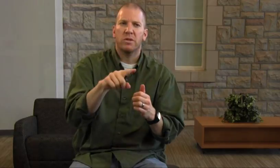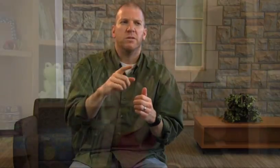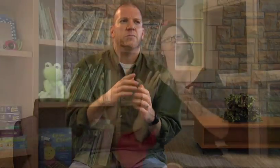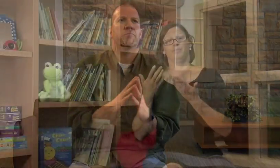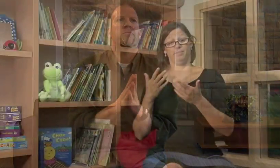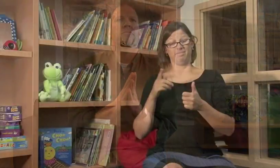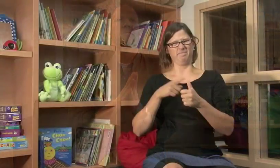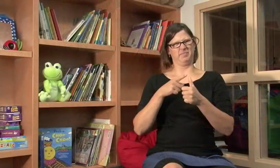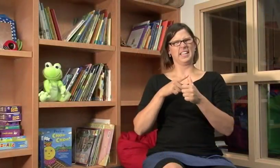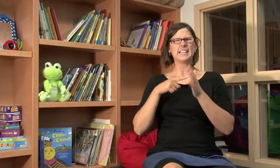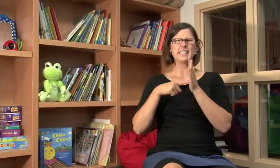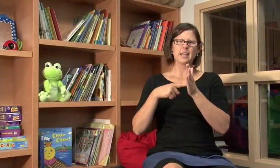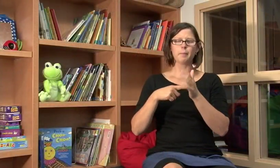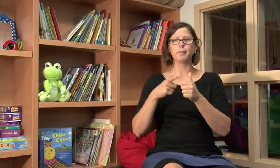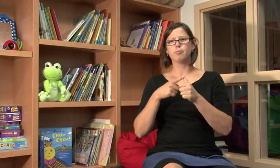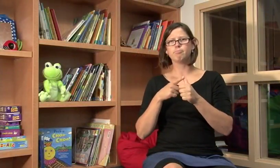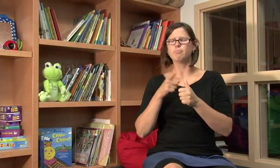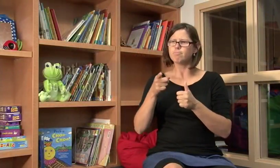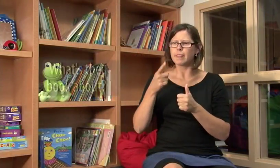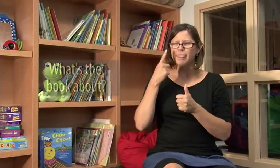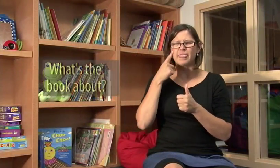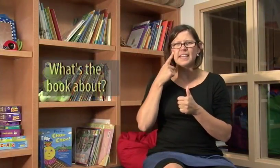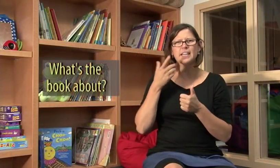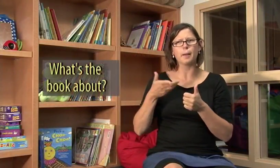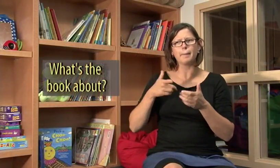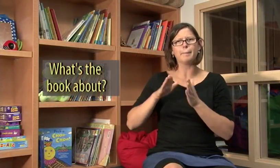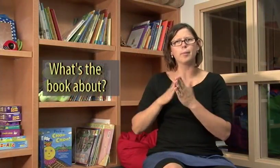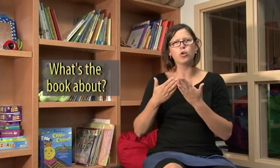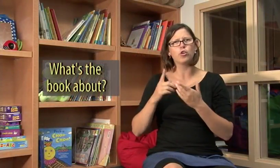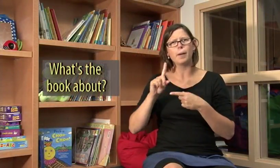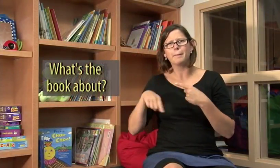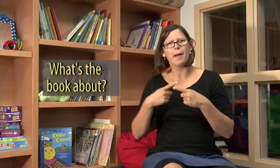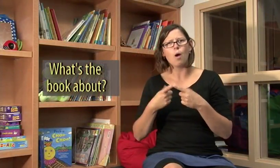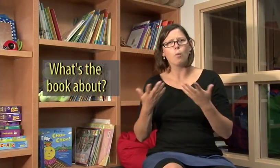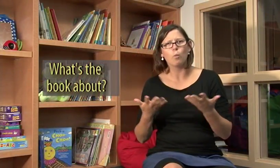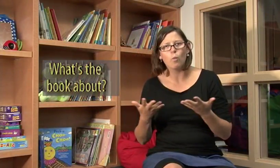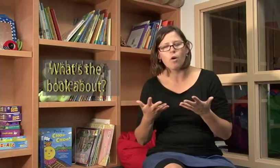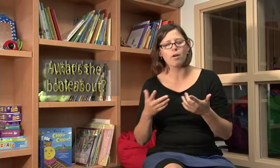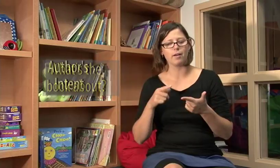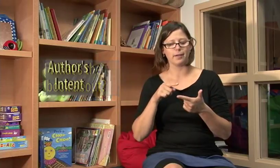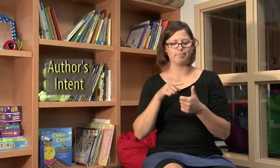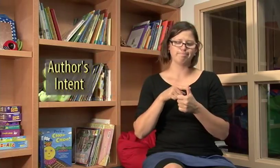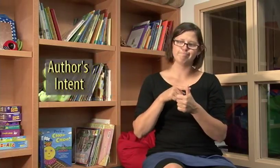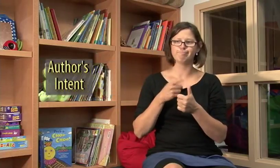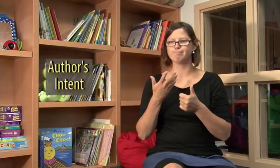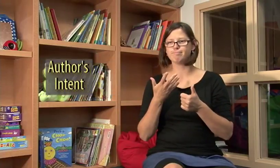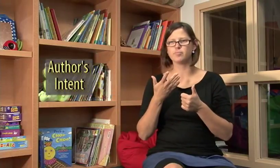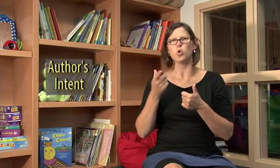come up with questions. Let me give you an example. What is the book about? Think about that idea.